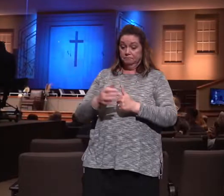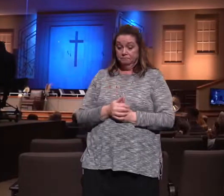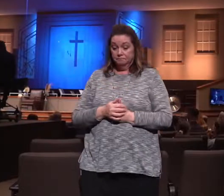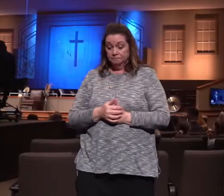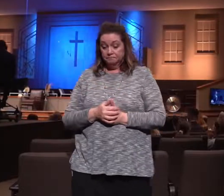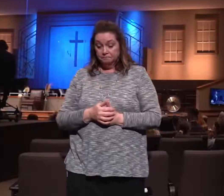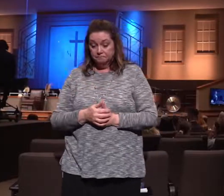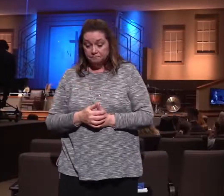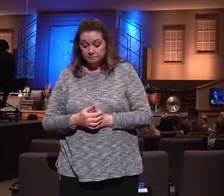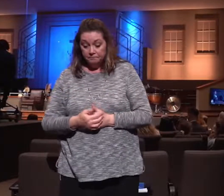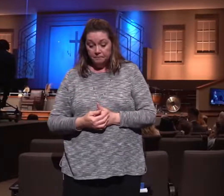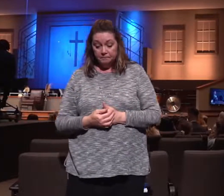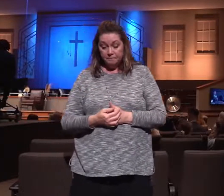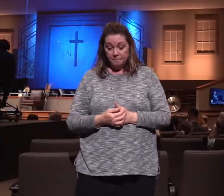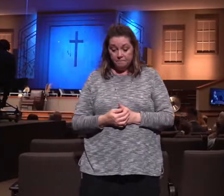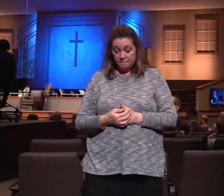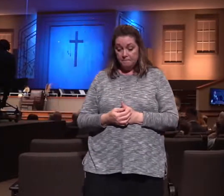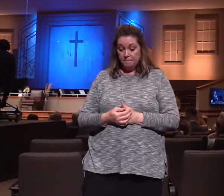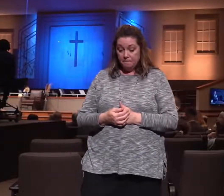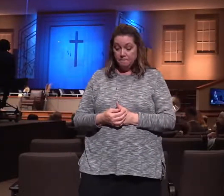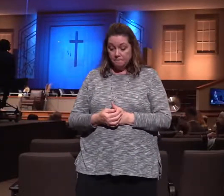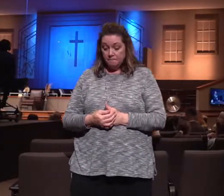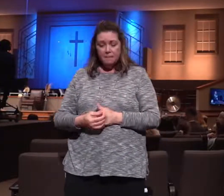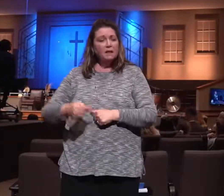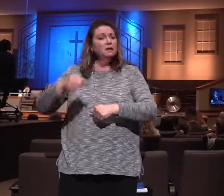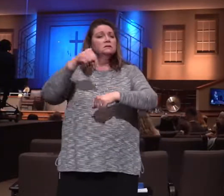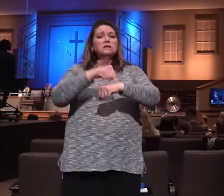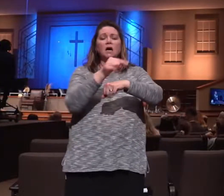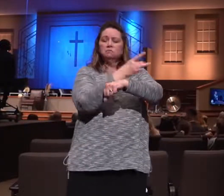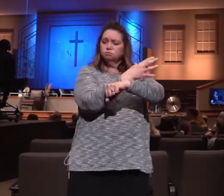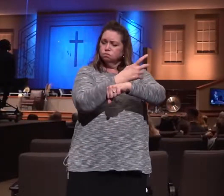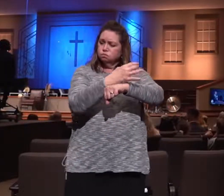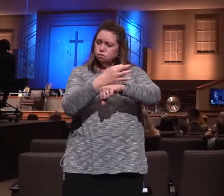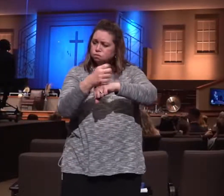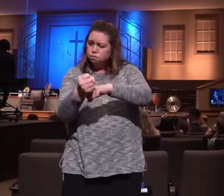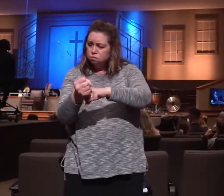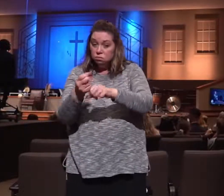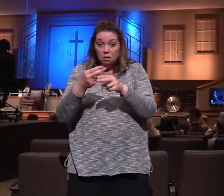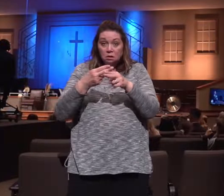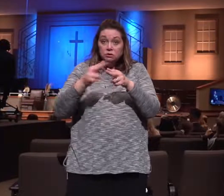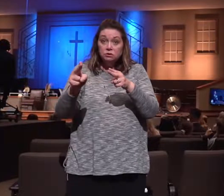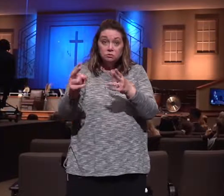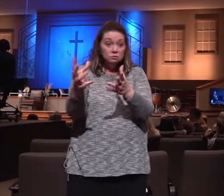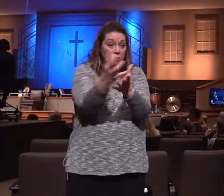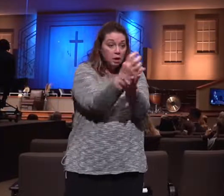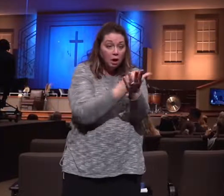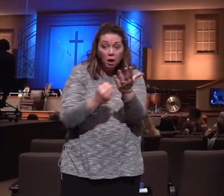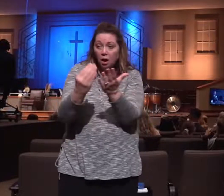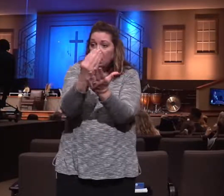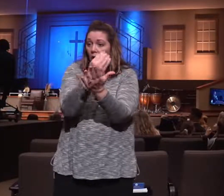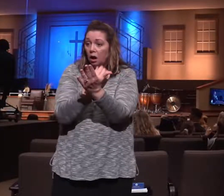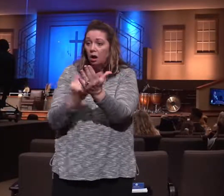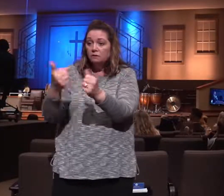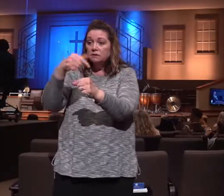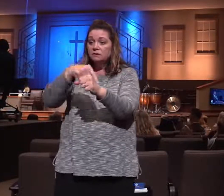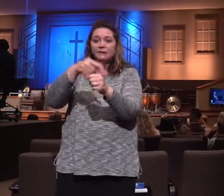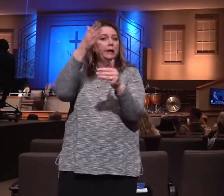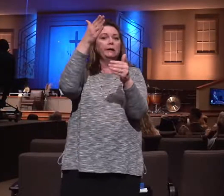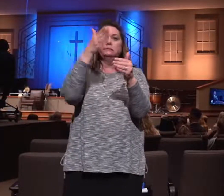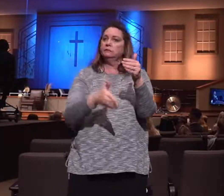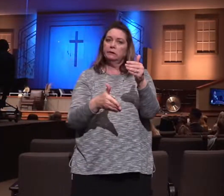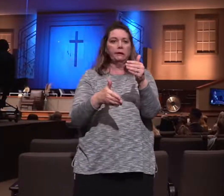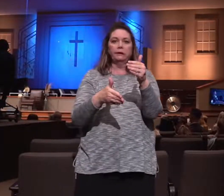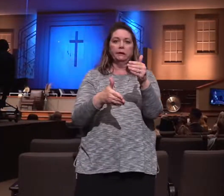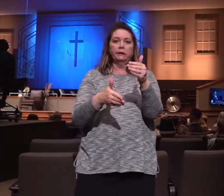So little time, the harvest will be over, our reaping